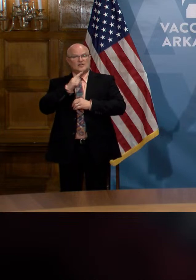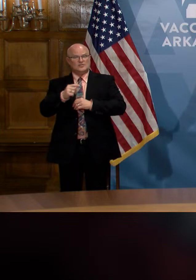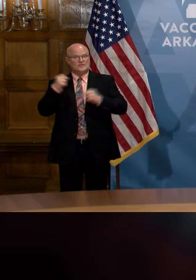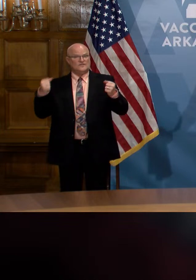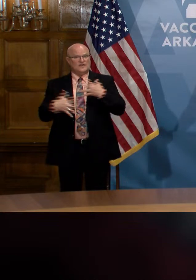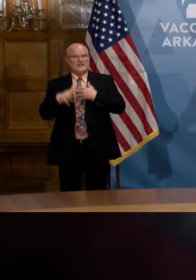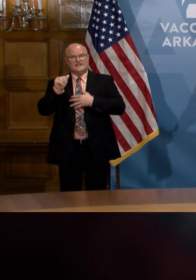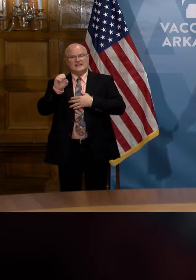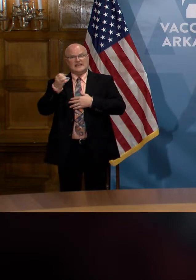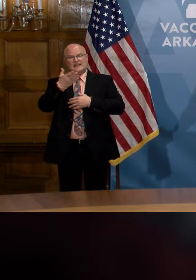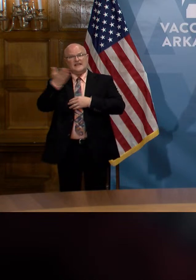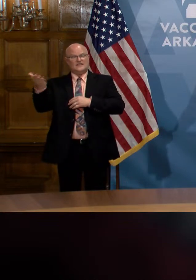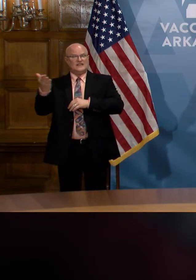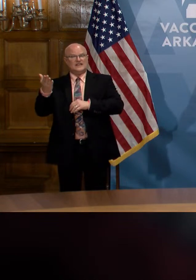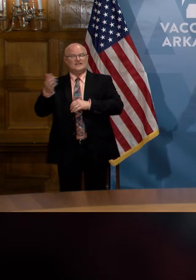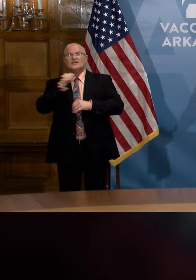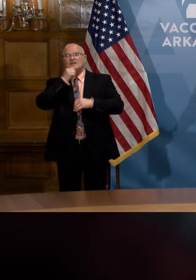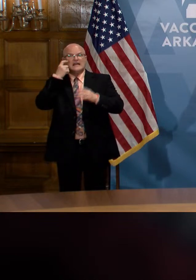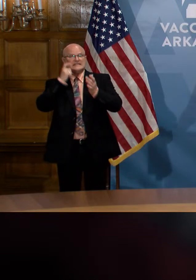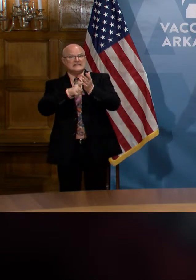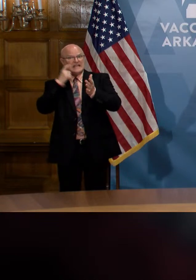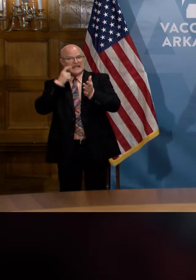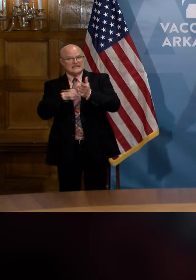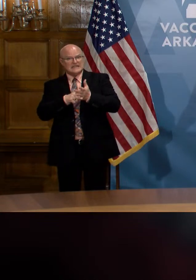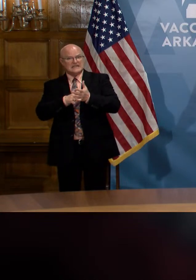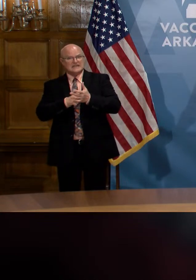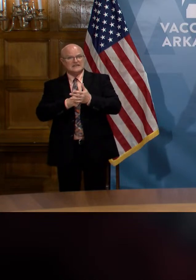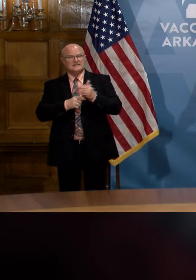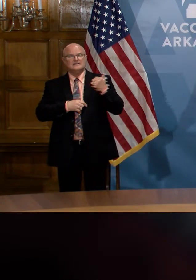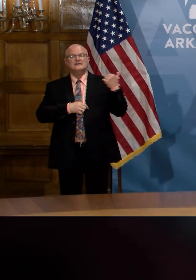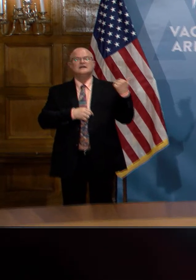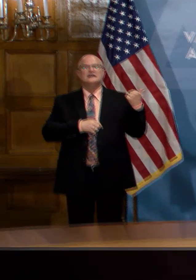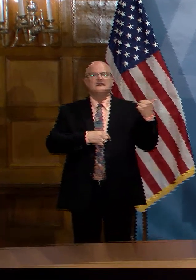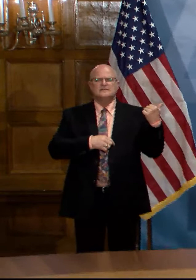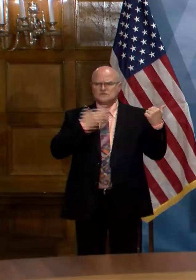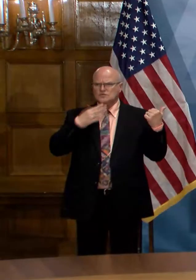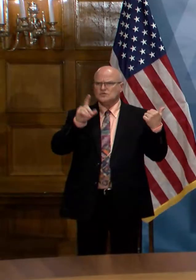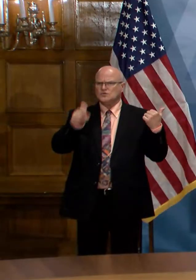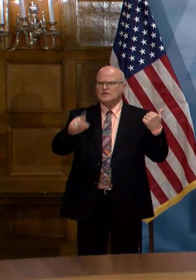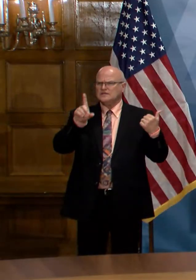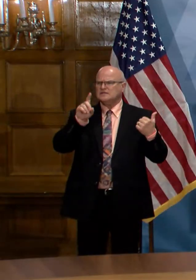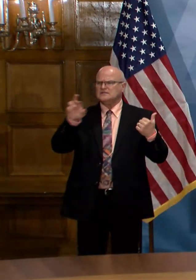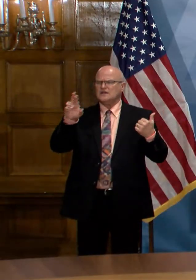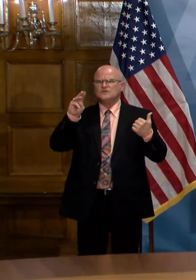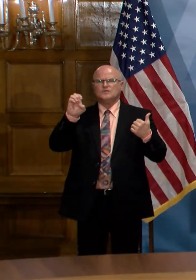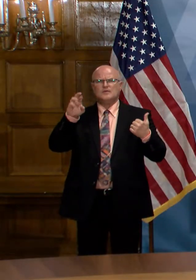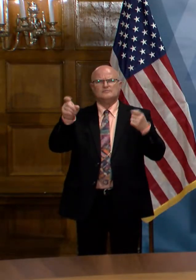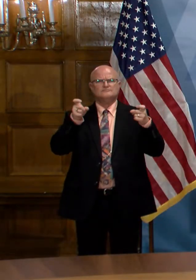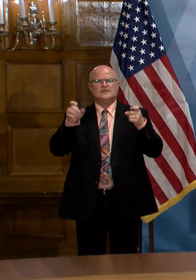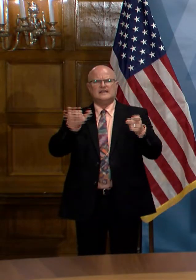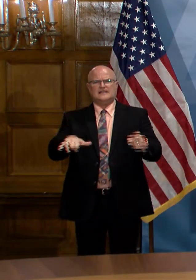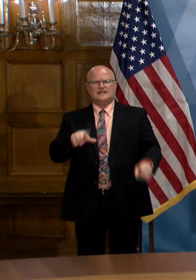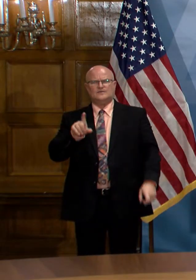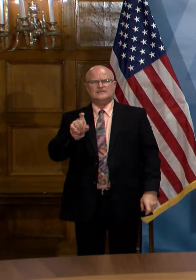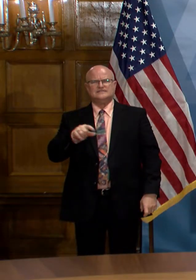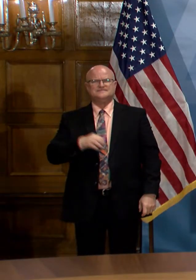that there are cases out there that we're not detecting? I think it's a very, very good question. Dr. Merrill, can you handle that?